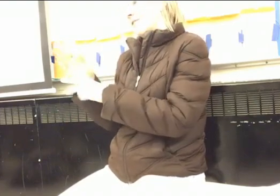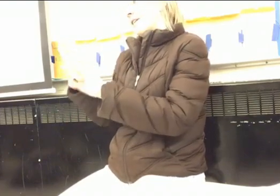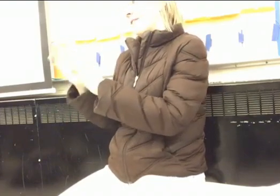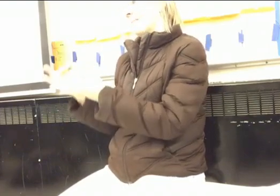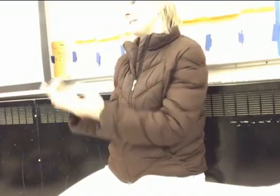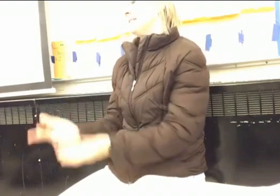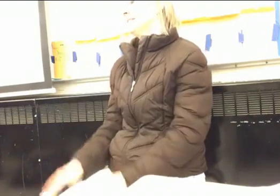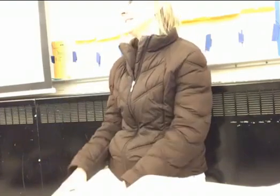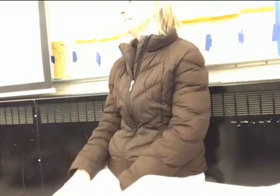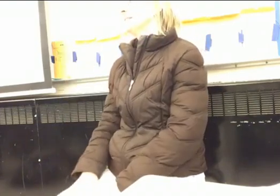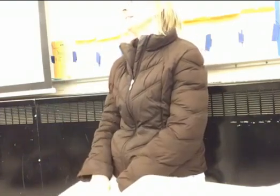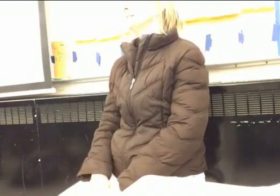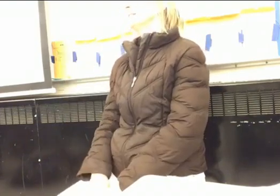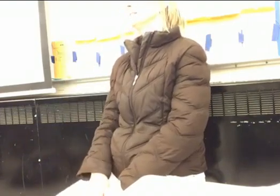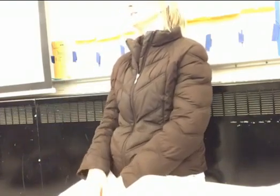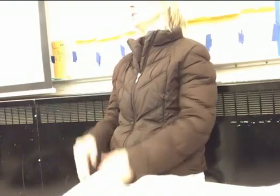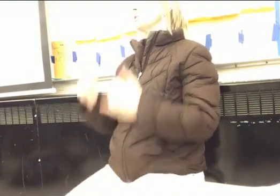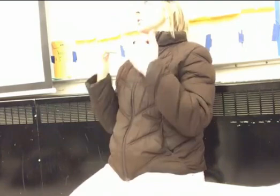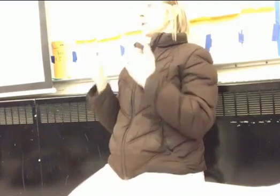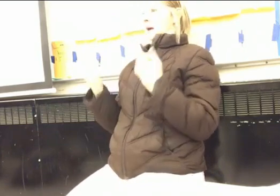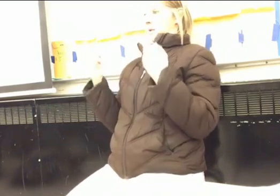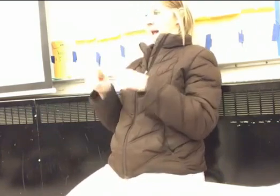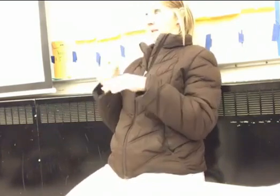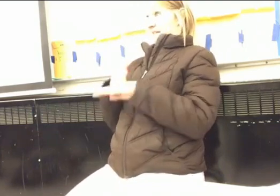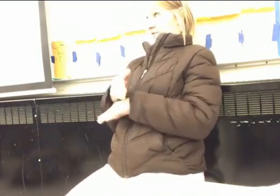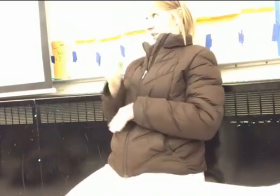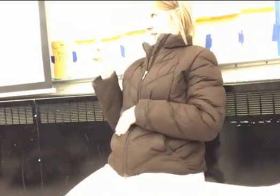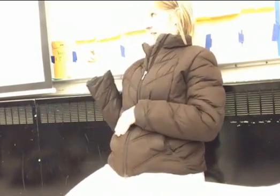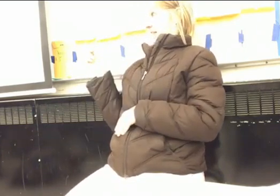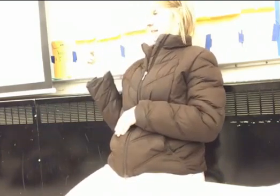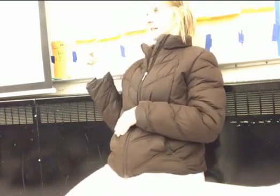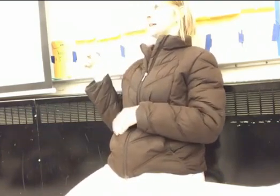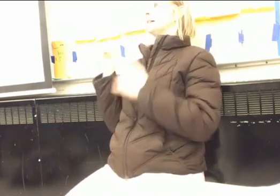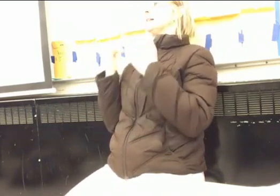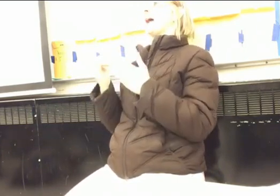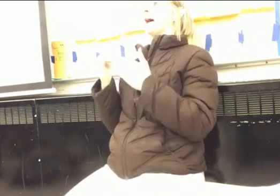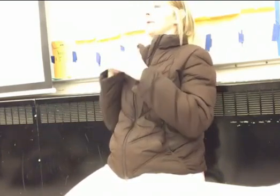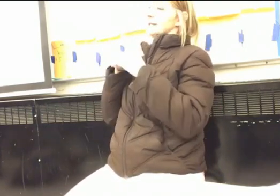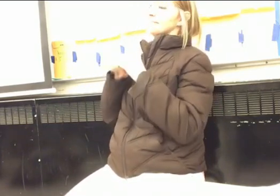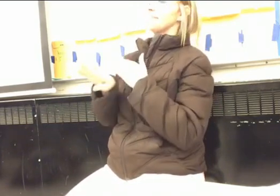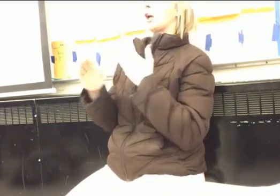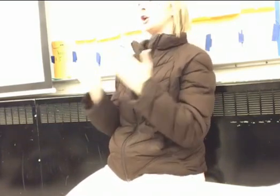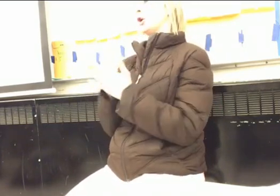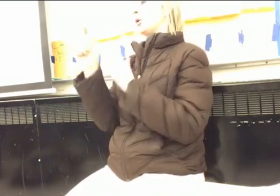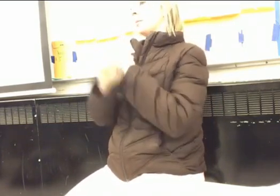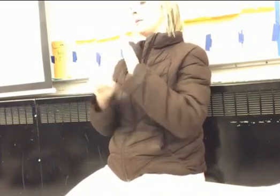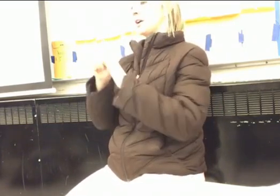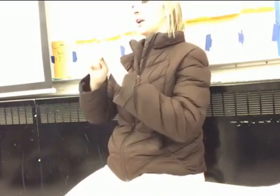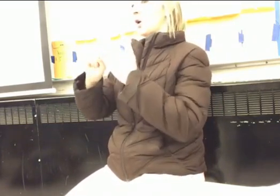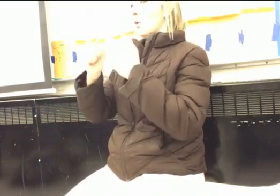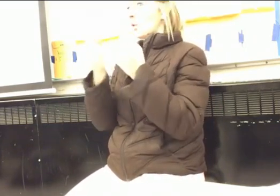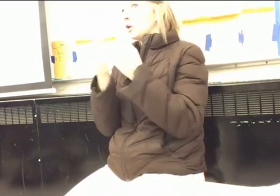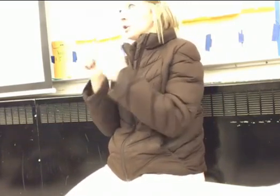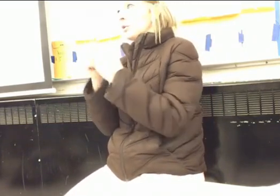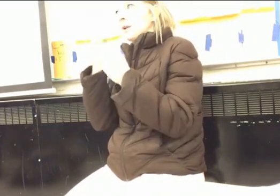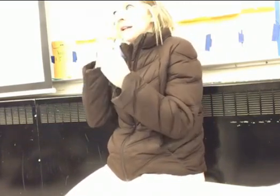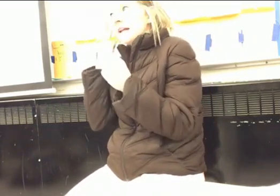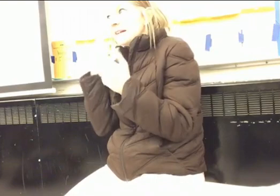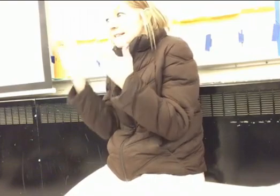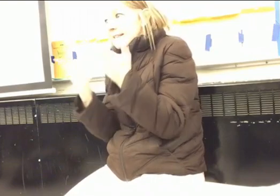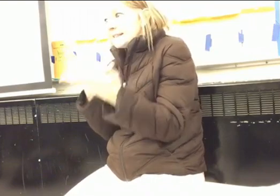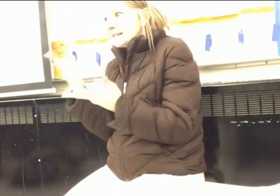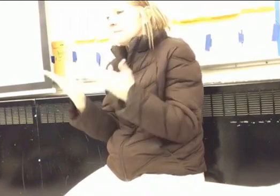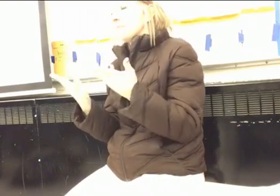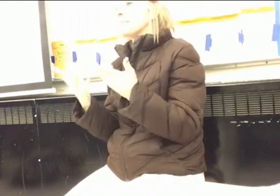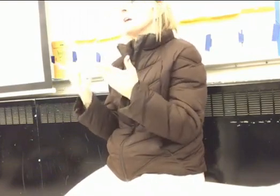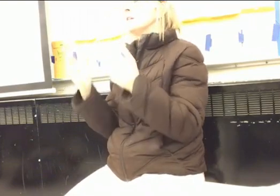this? Now, what happens following this is we're now going to enter the new period of how we're going to deal with natives. If you will bracket